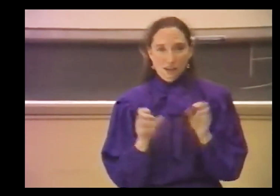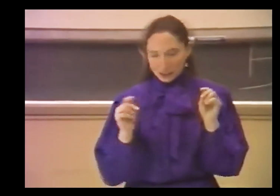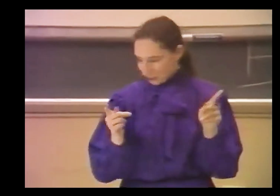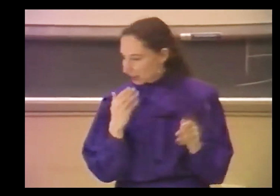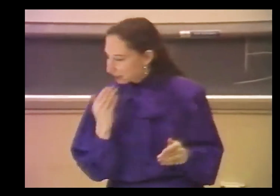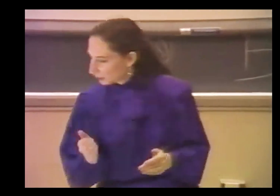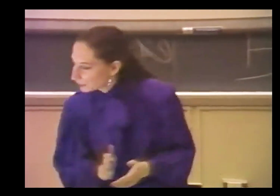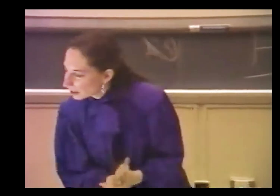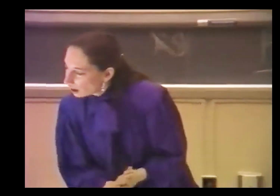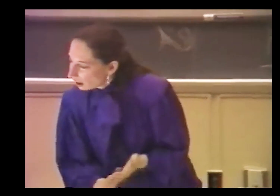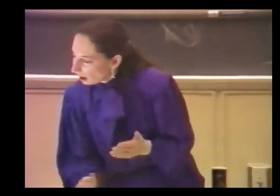Okay, thank you.